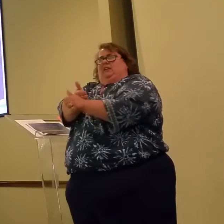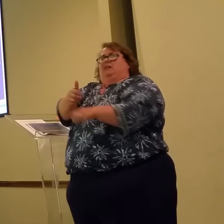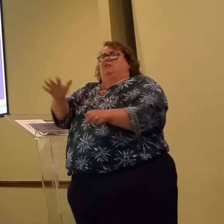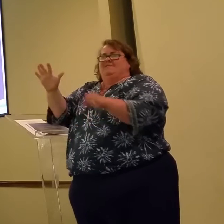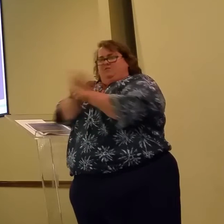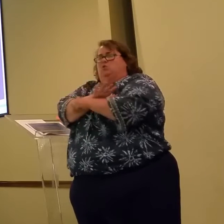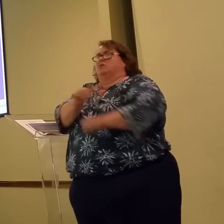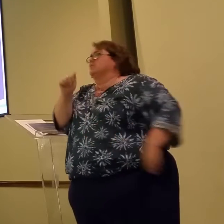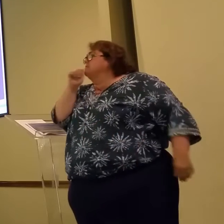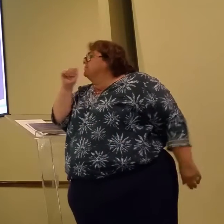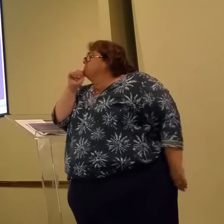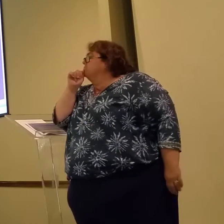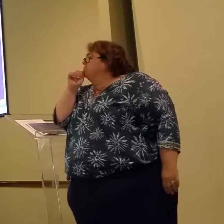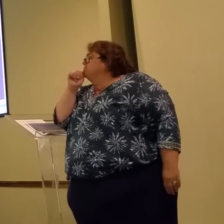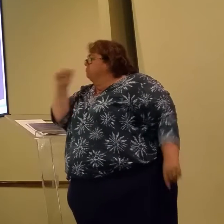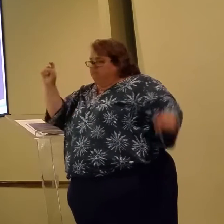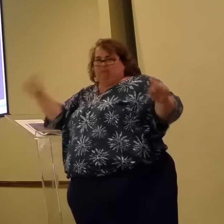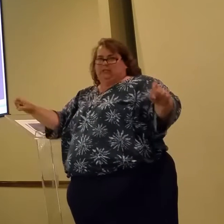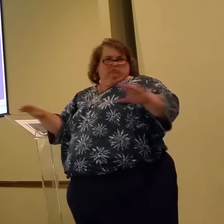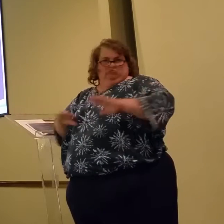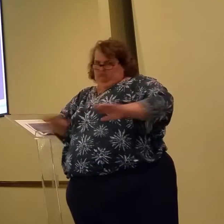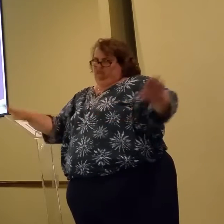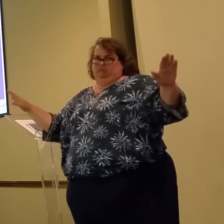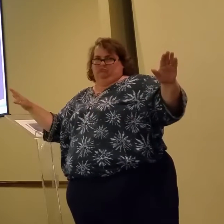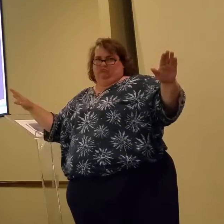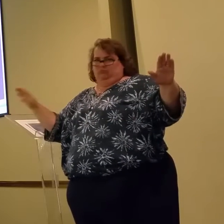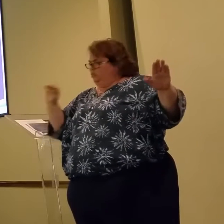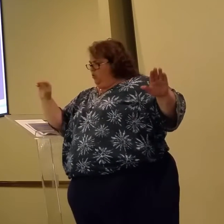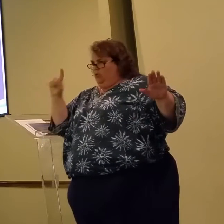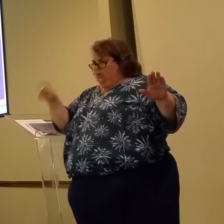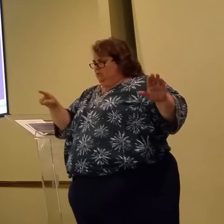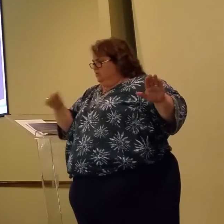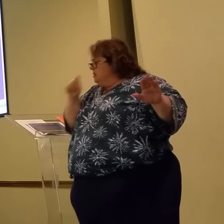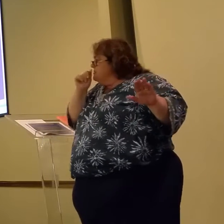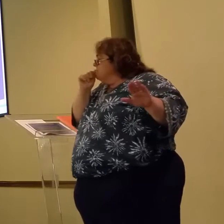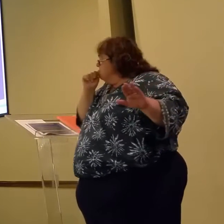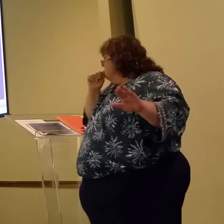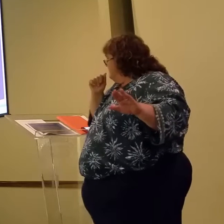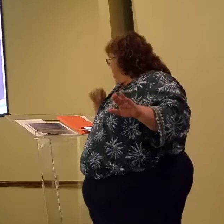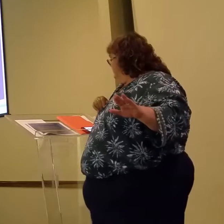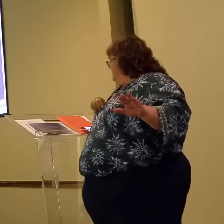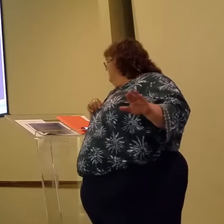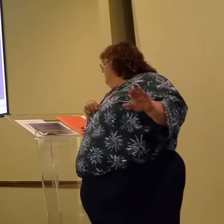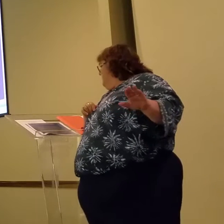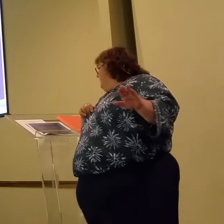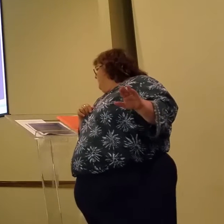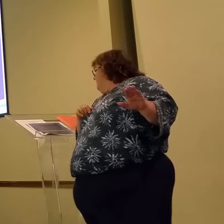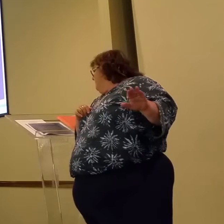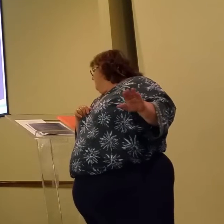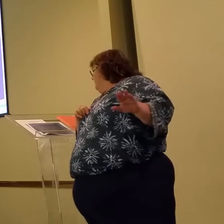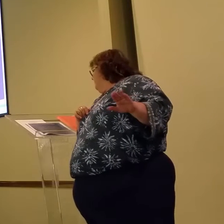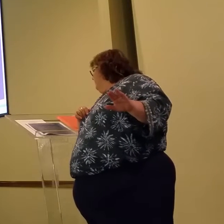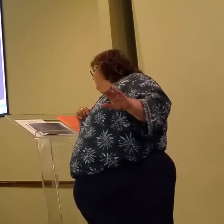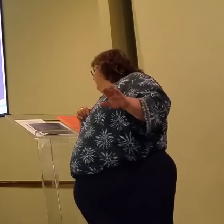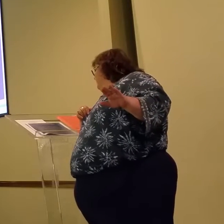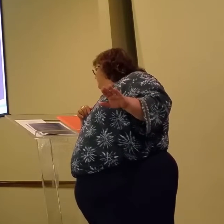Interpreters must adhere to the standards of confidential communication.